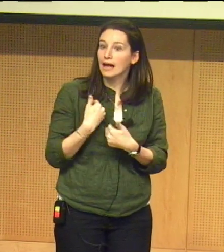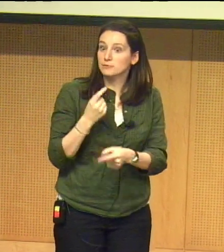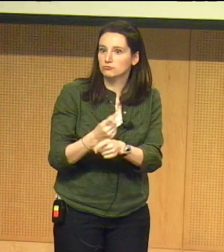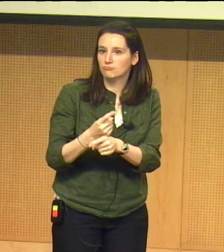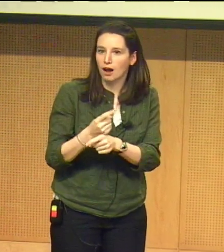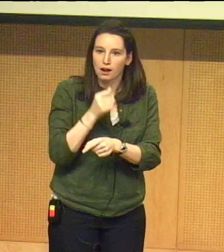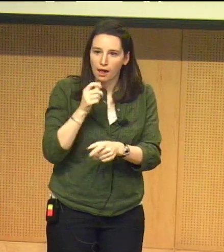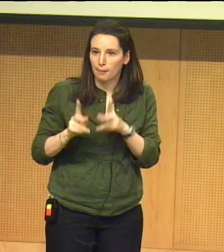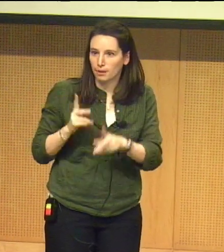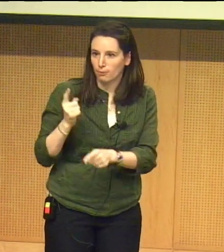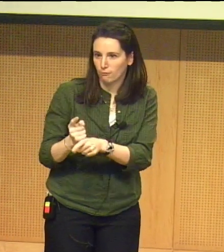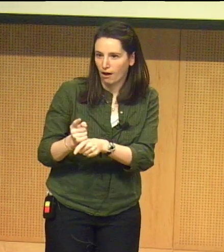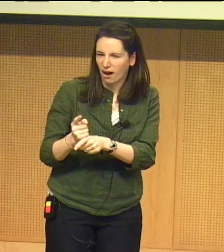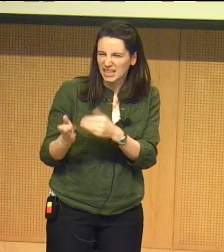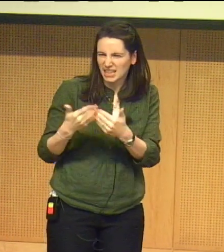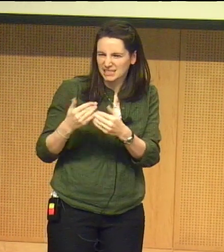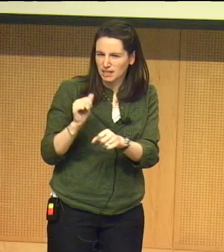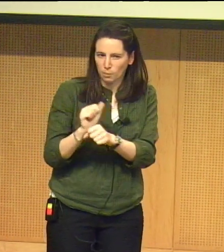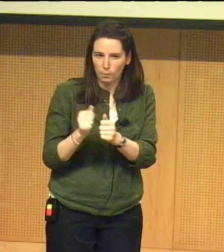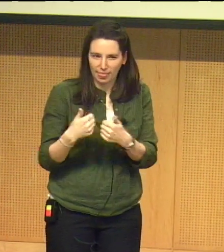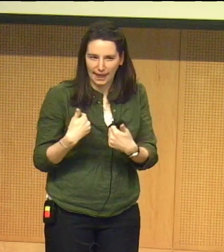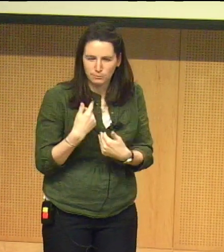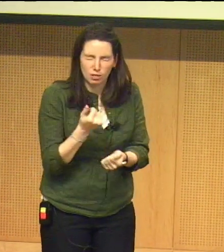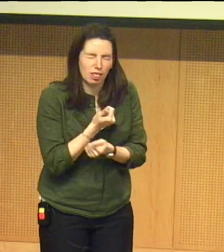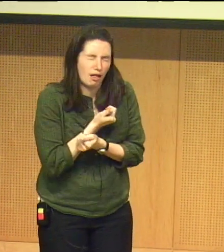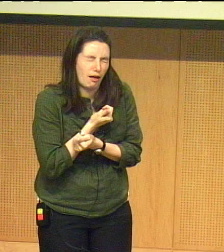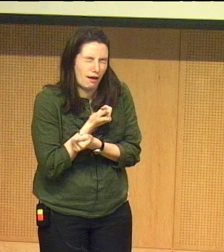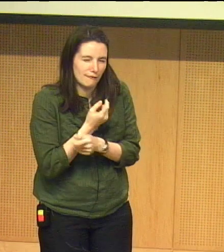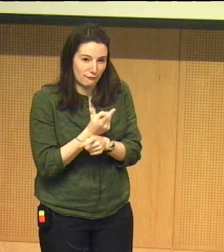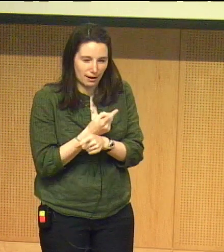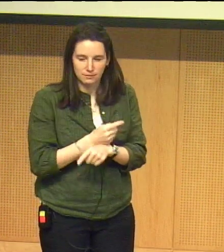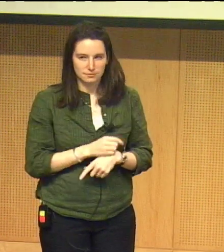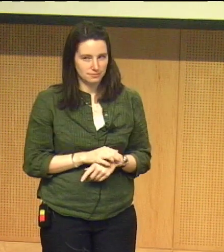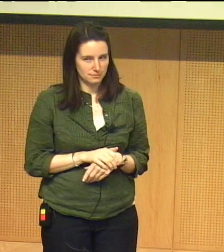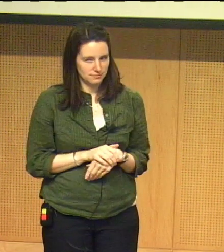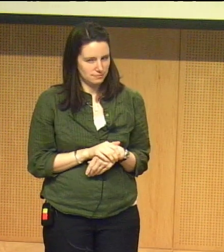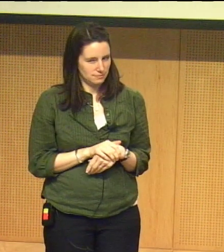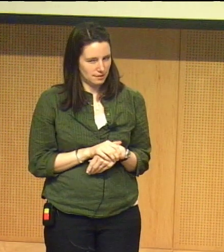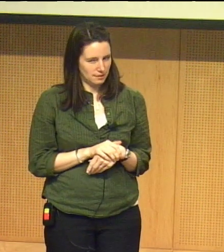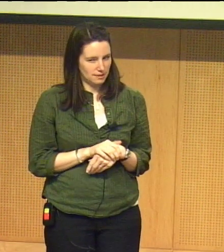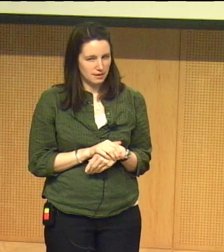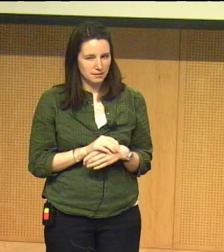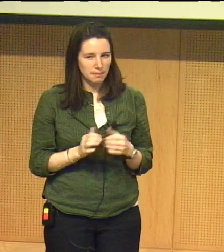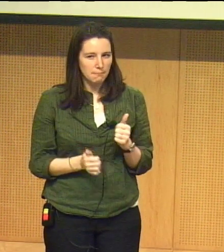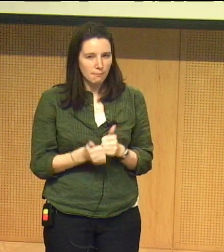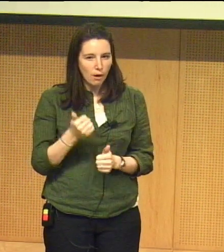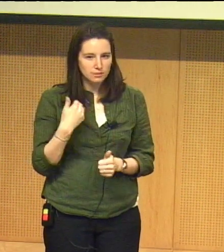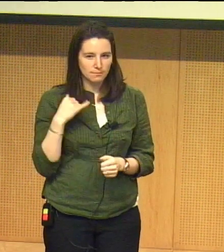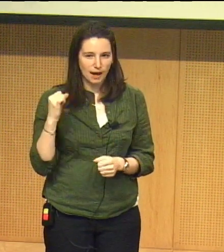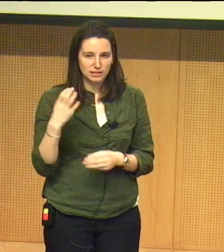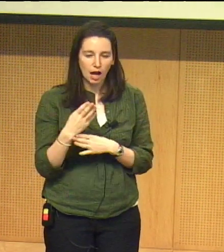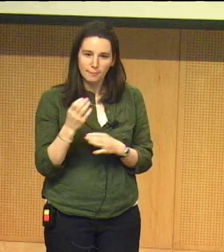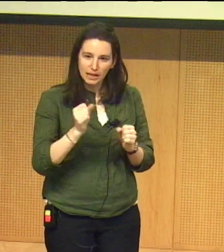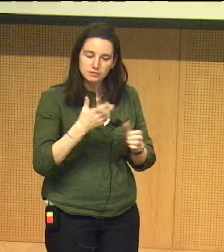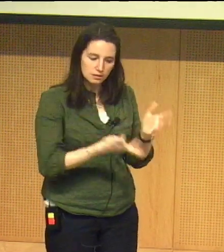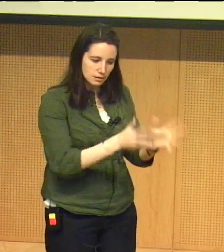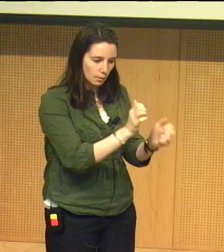veterinarian because you love animals, right? And you don't like people, it's just easier to work with animals, right? Is that why you did it? But really, most of my job